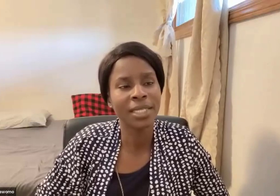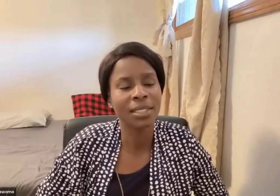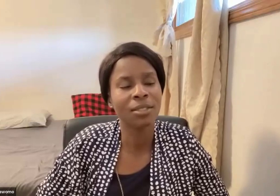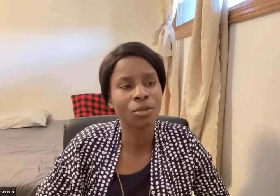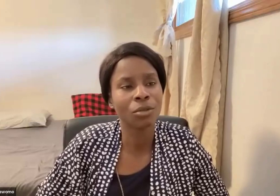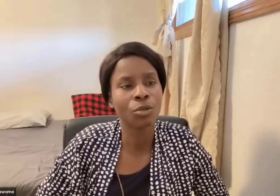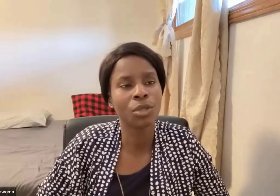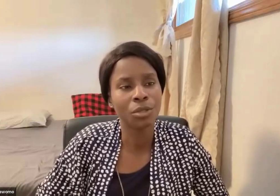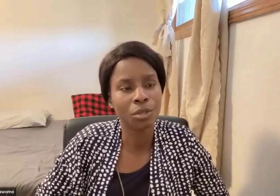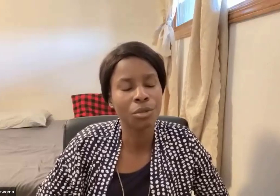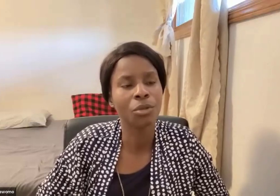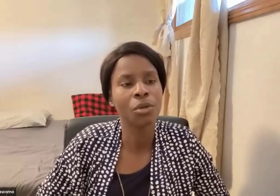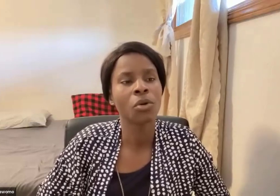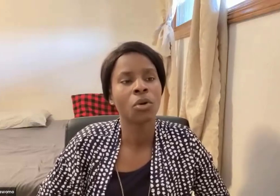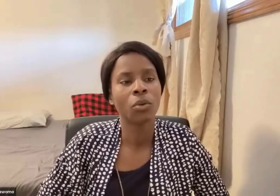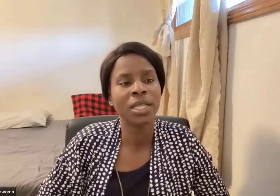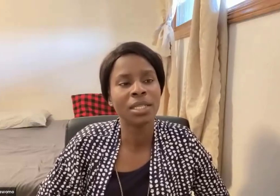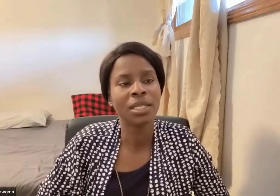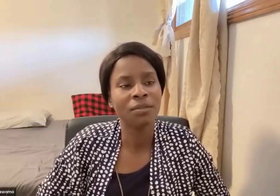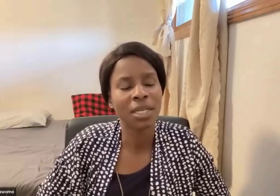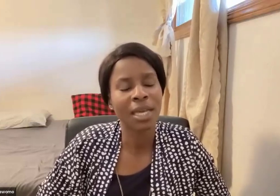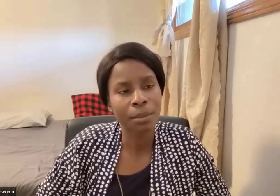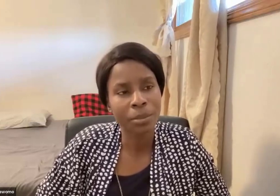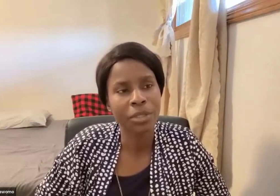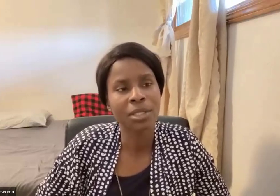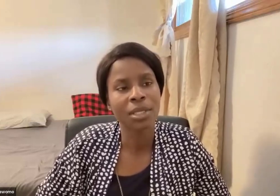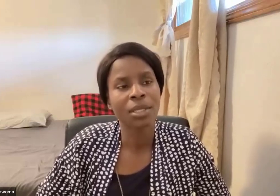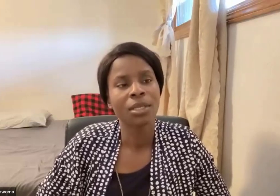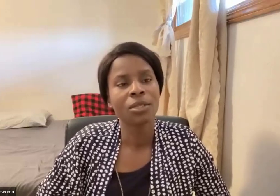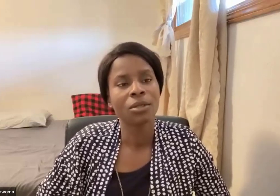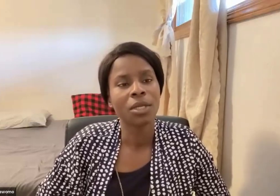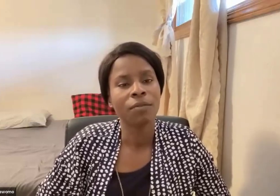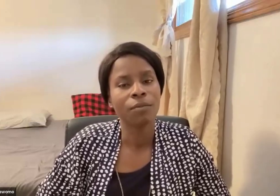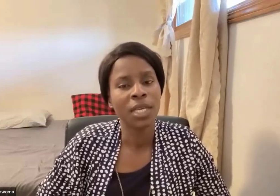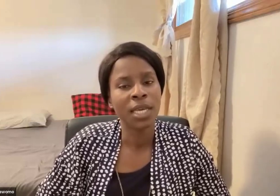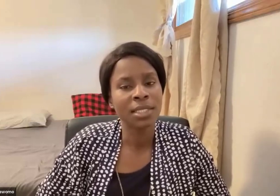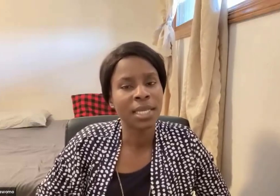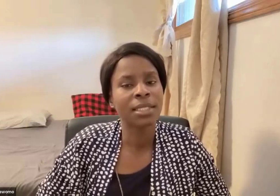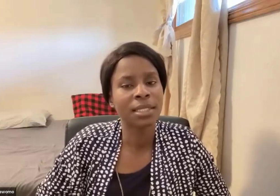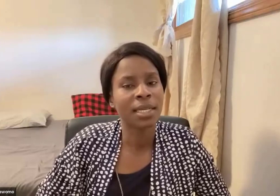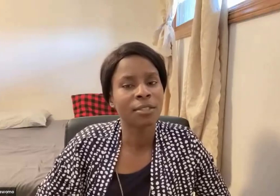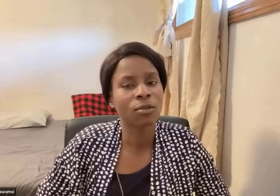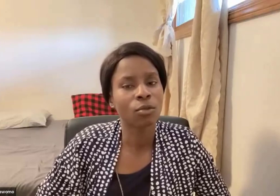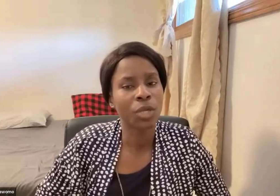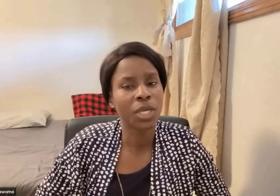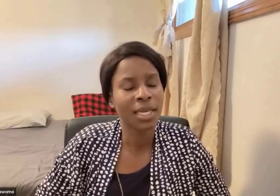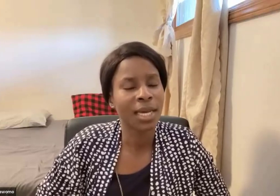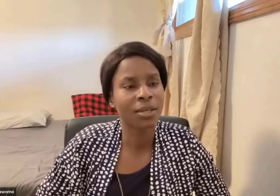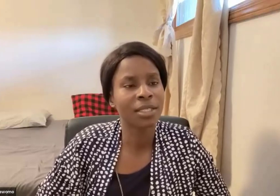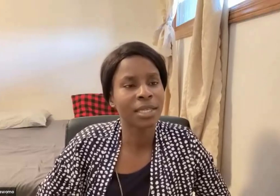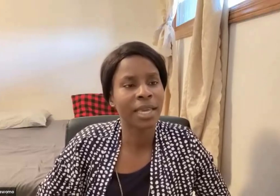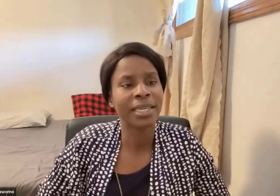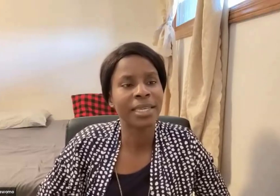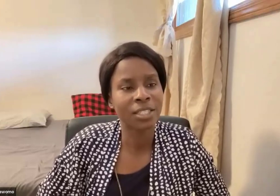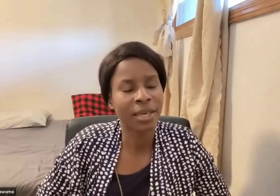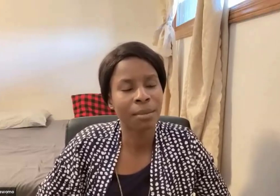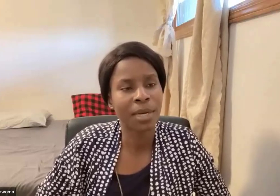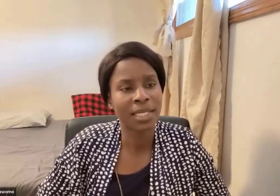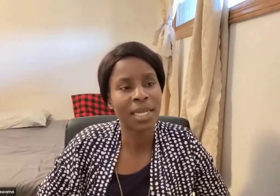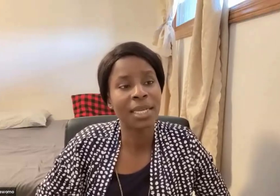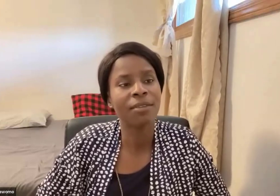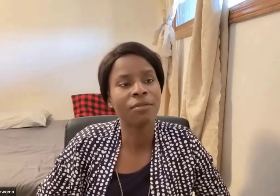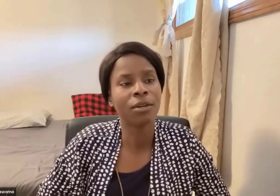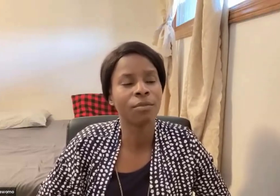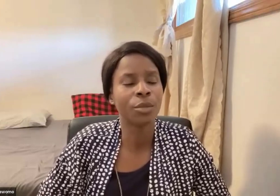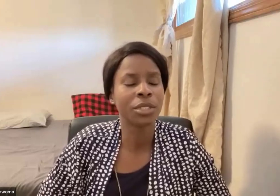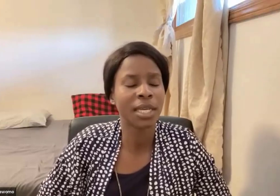real writing students will do when they leave the campus. So if they sense that we cannot engage them